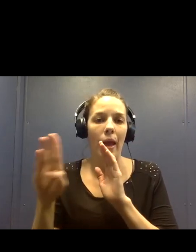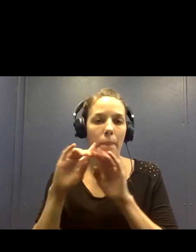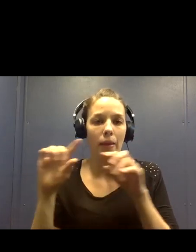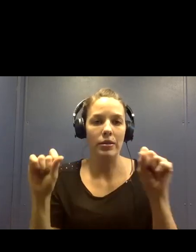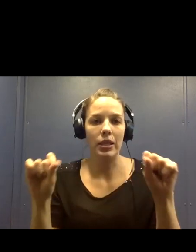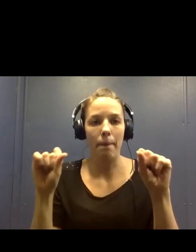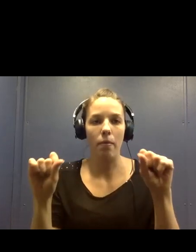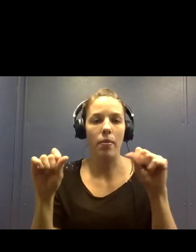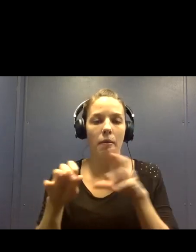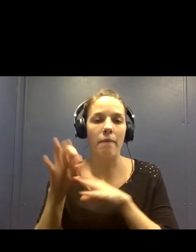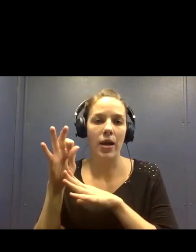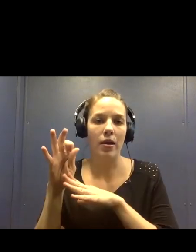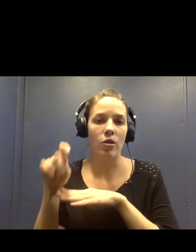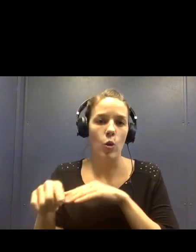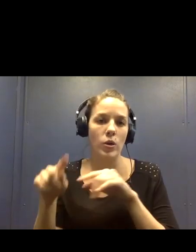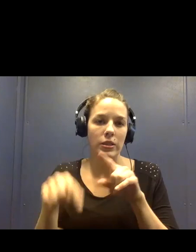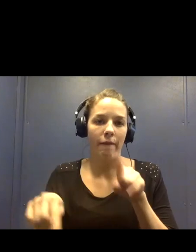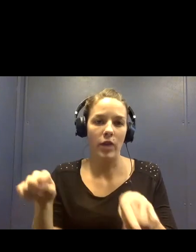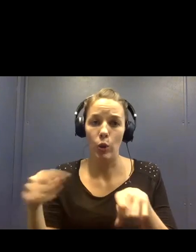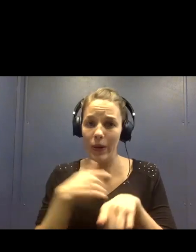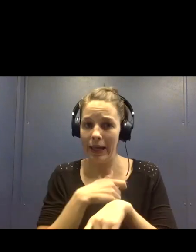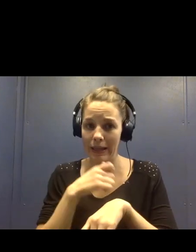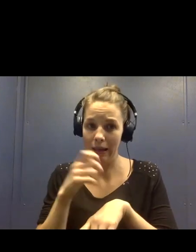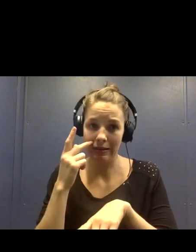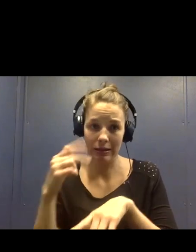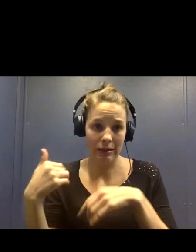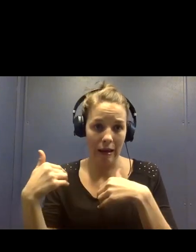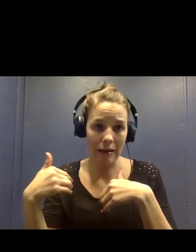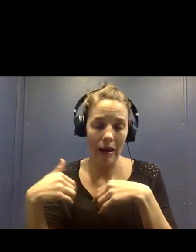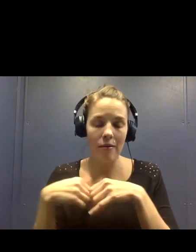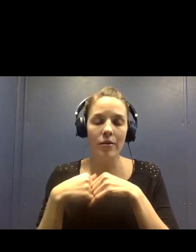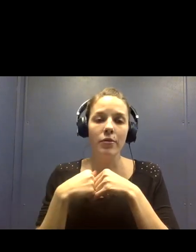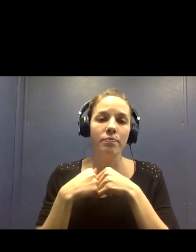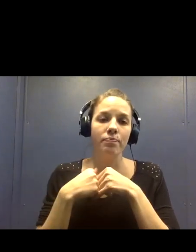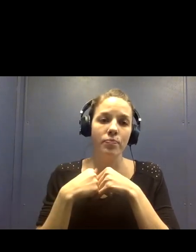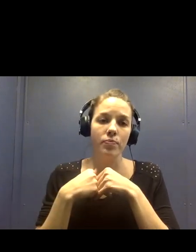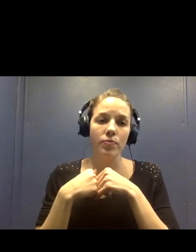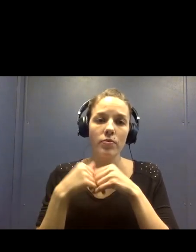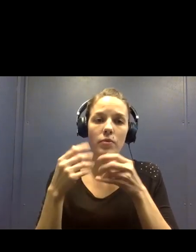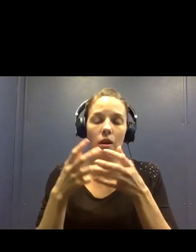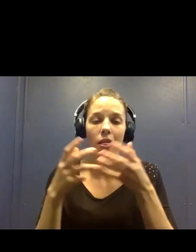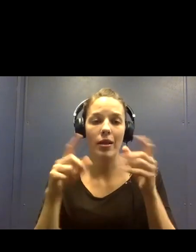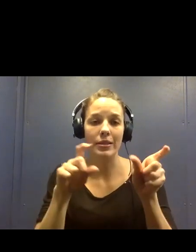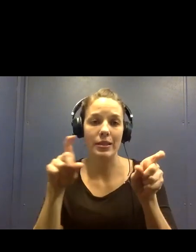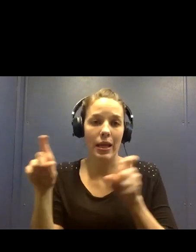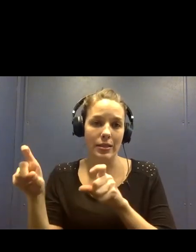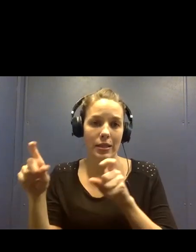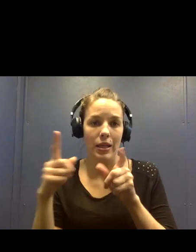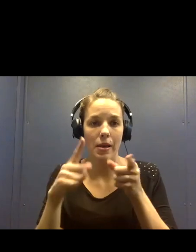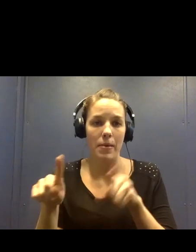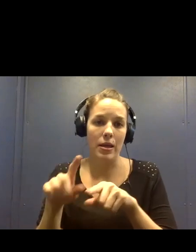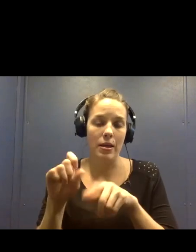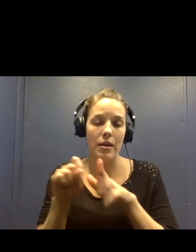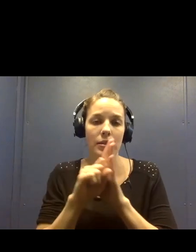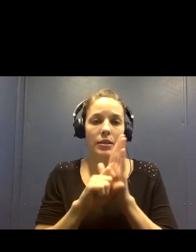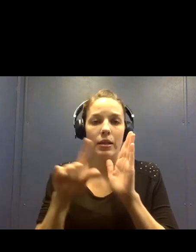of finding those variants. So we haven't seen it yet, and a lot of testing going on at the state lab